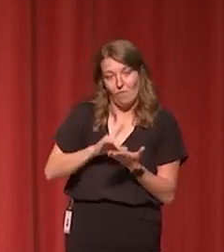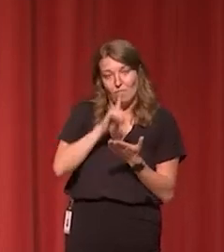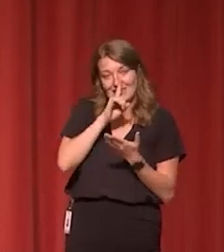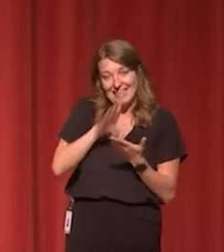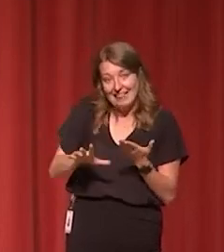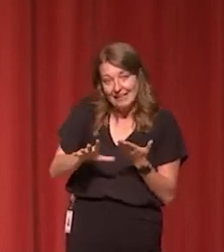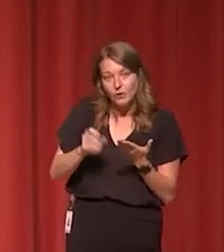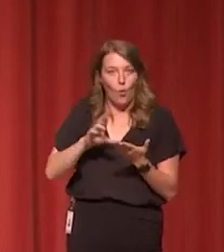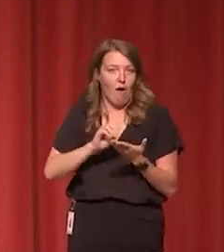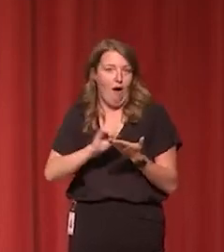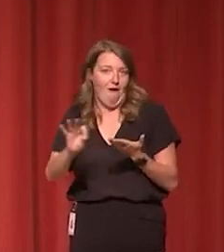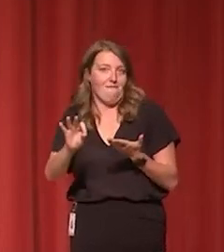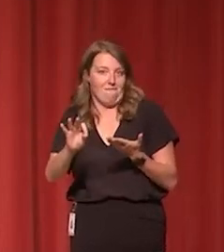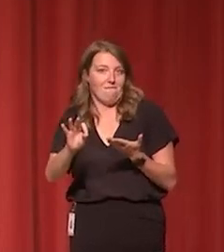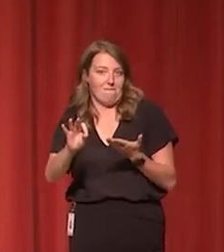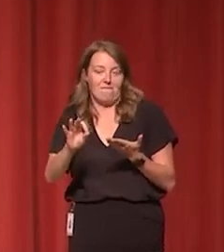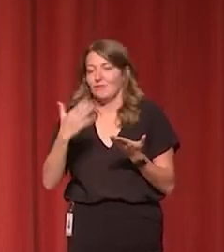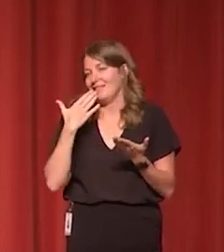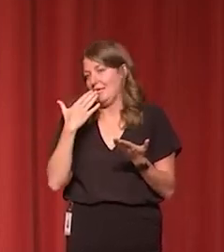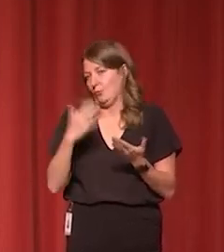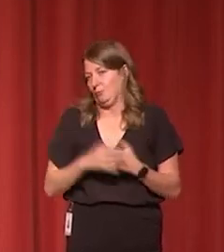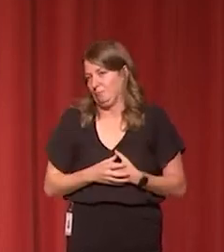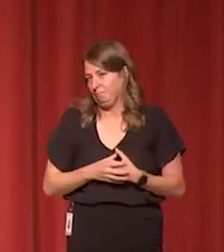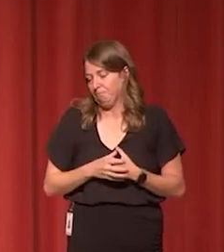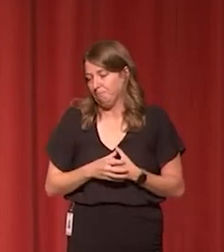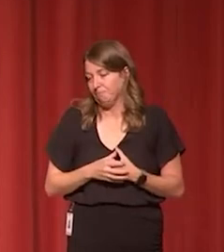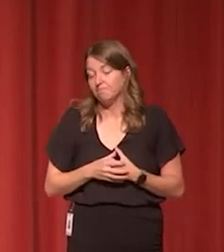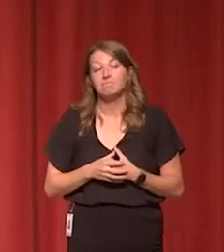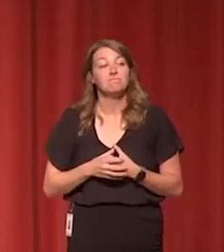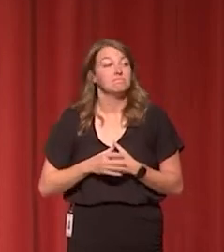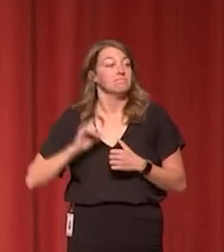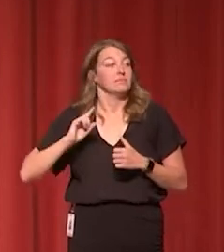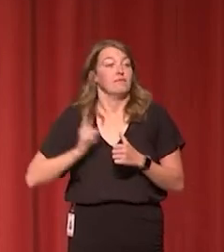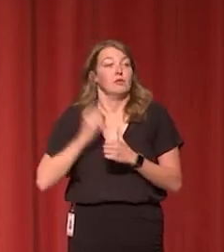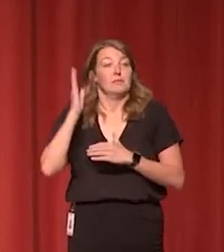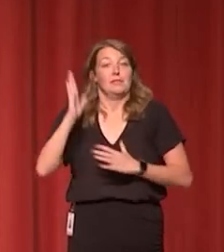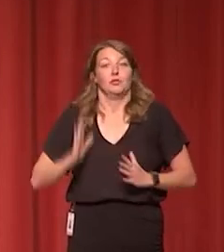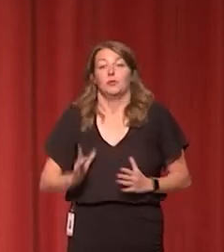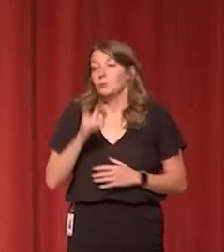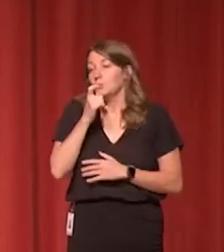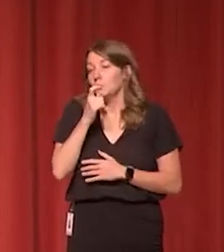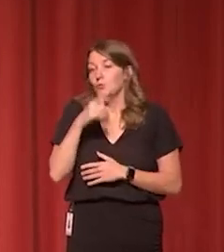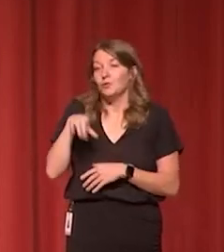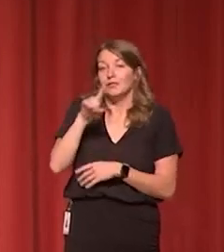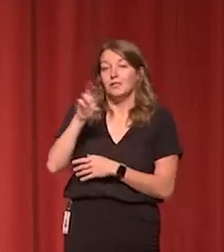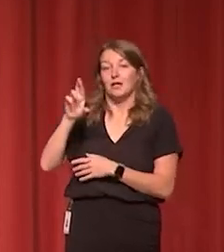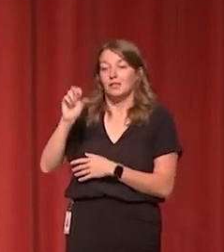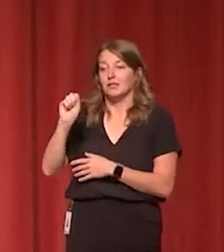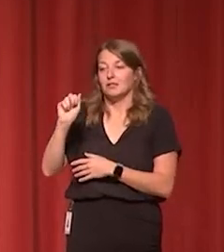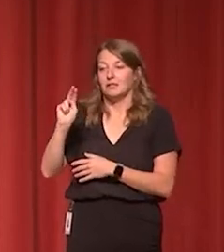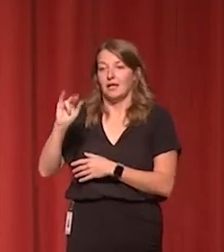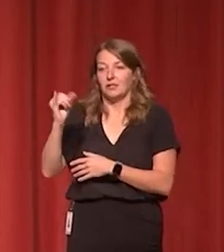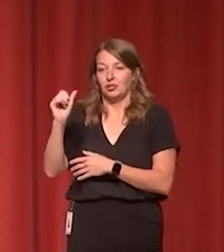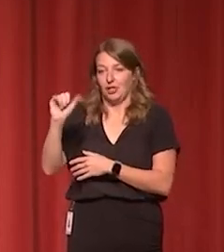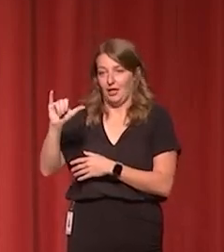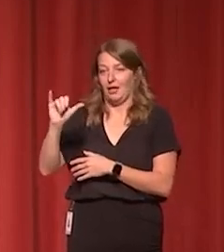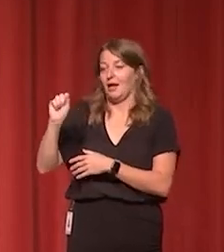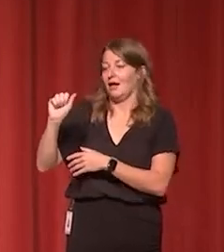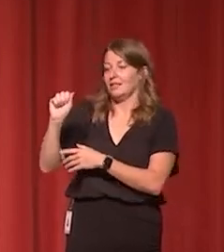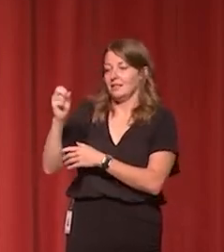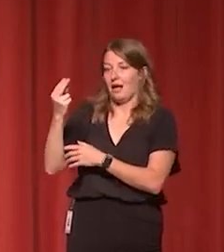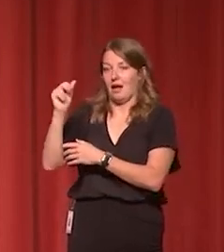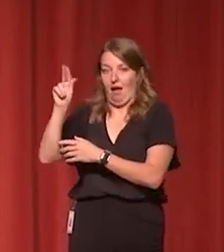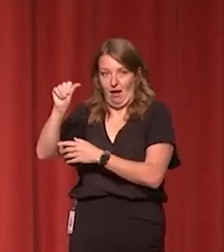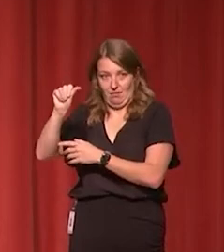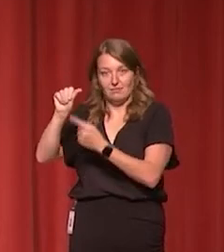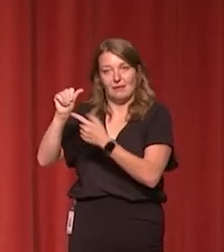phones. Thank you in advance for doing that. Our first speaker tonight is Dr. Sanjay Asthana. I'm delighted and honored